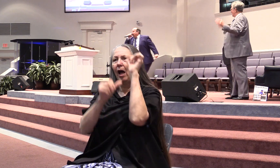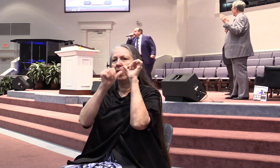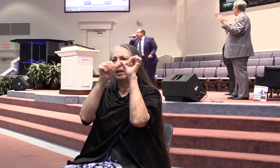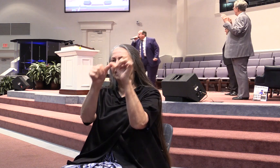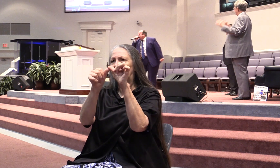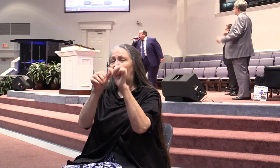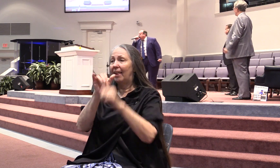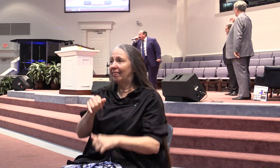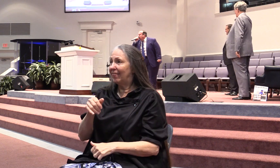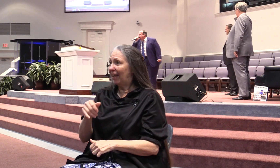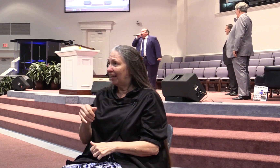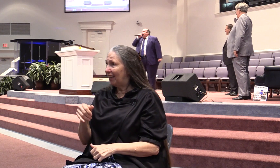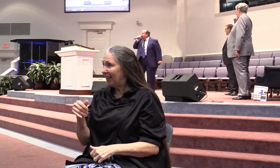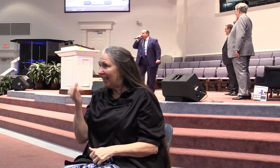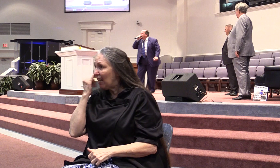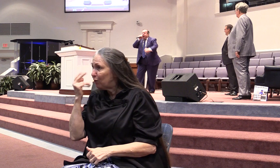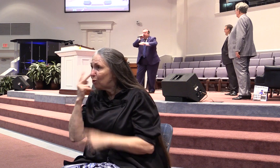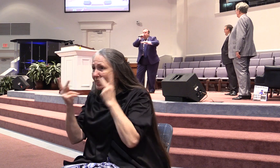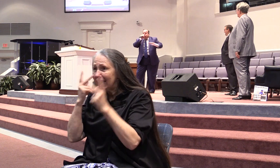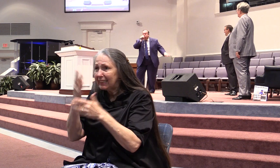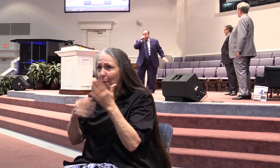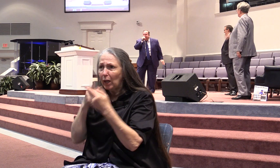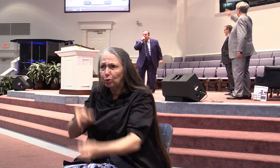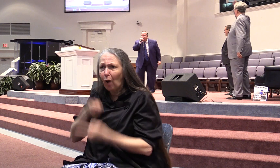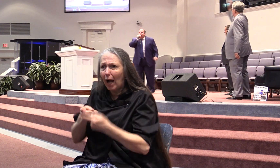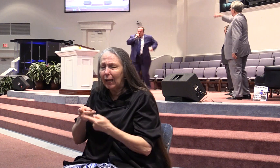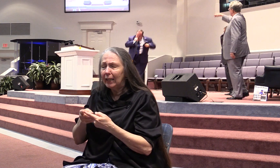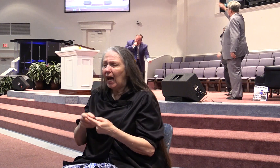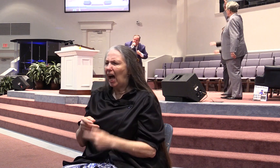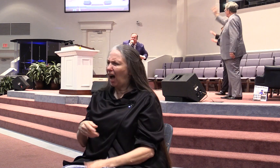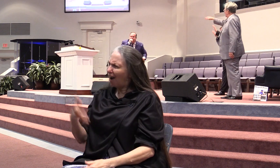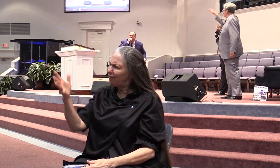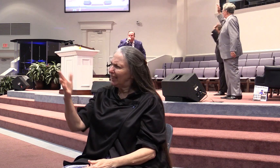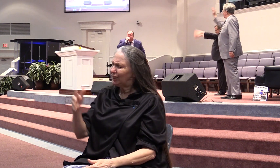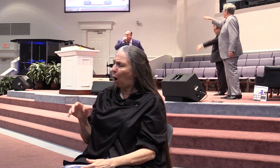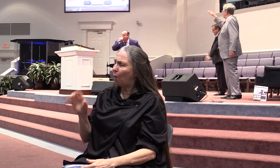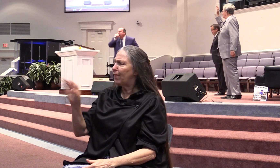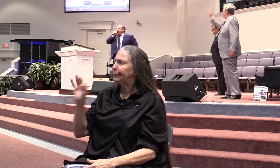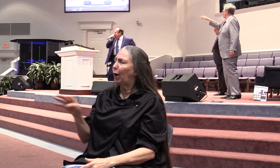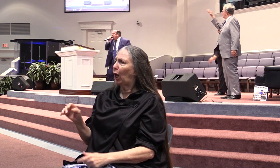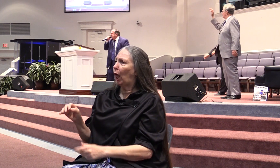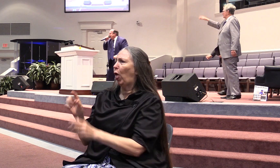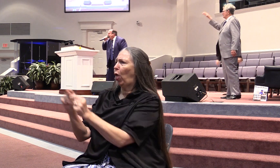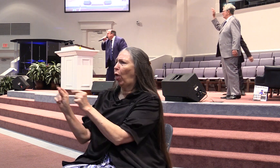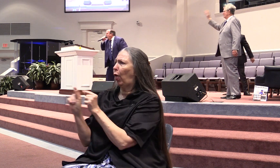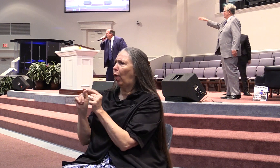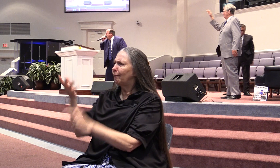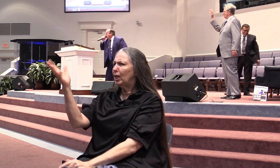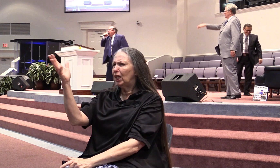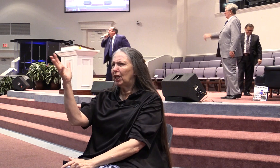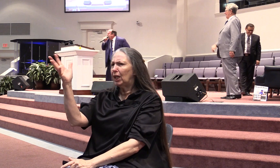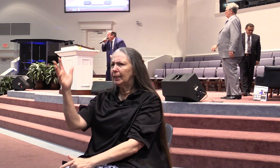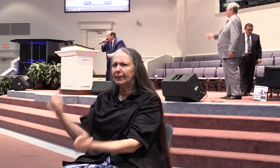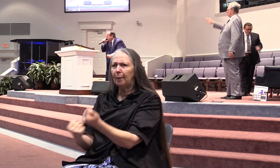Hey, friends, when somebody's struggling, we don't need to get on social media. You just need to grab a hold of their roots and say, "I won't let go of